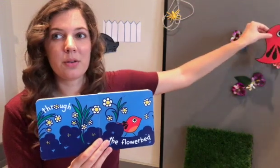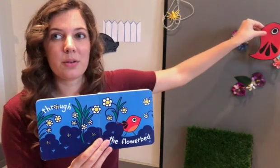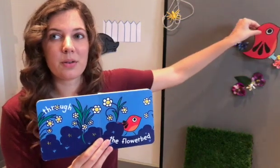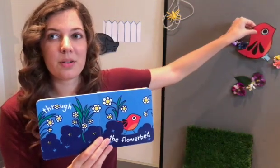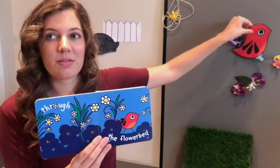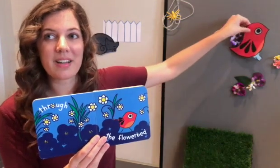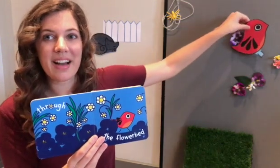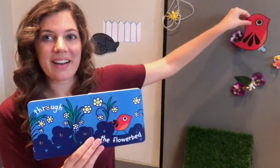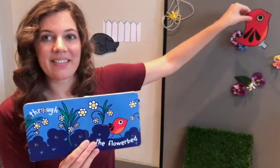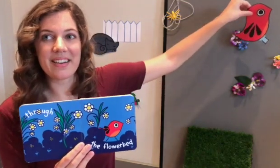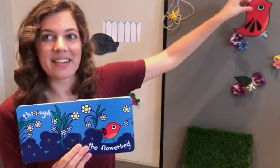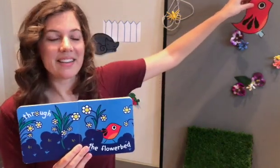Through the flowers.